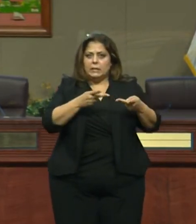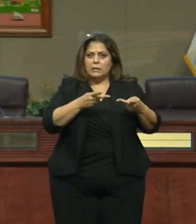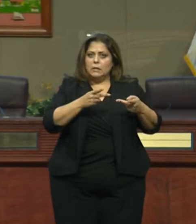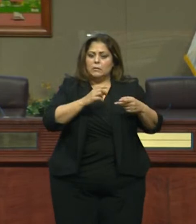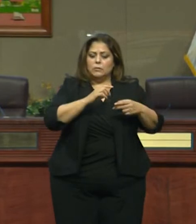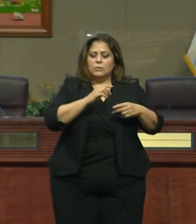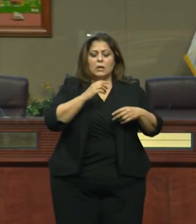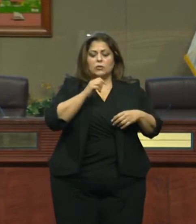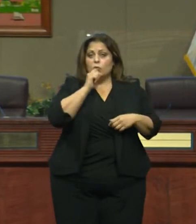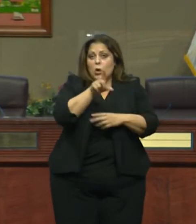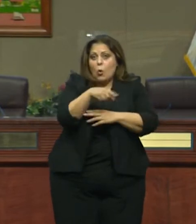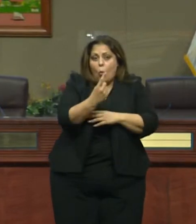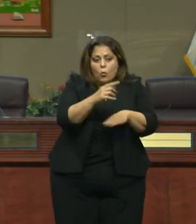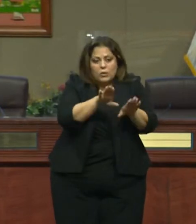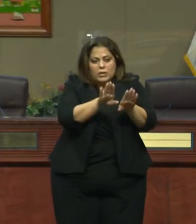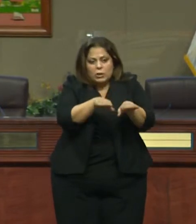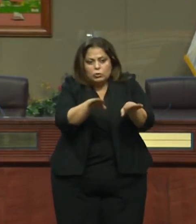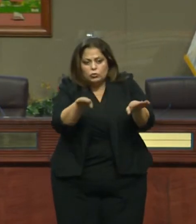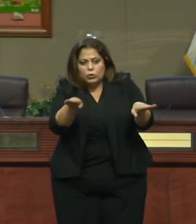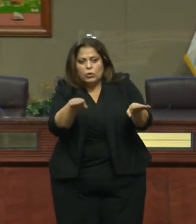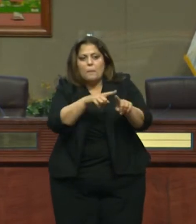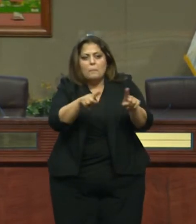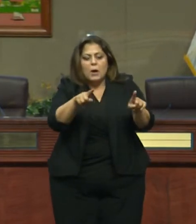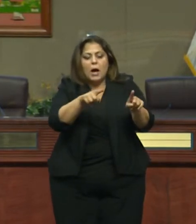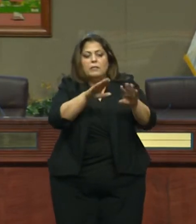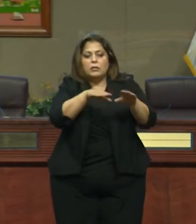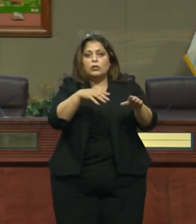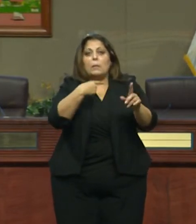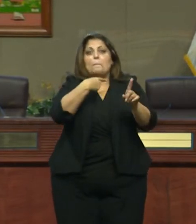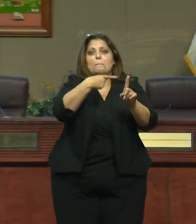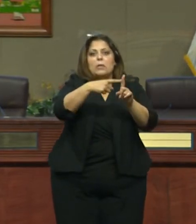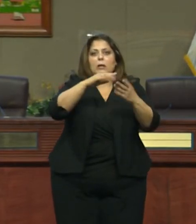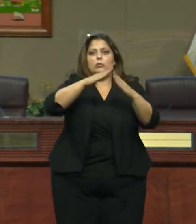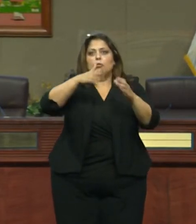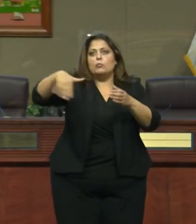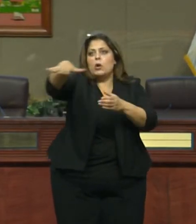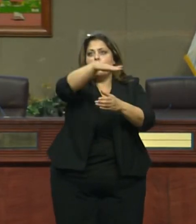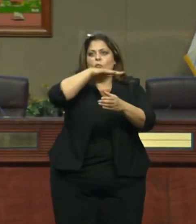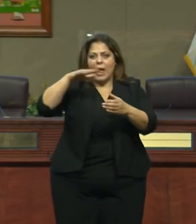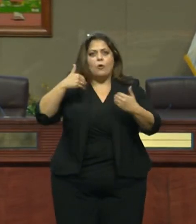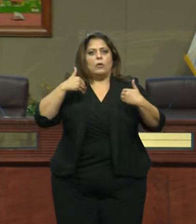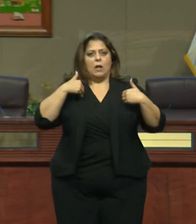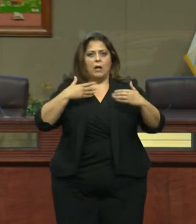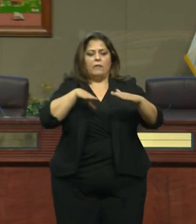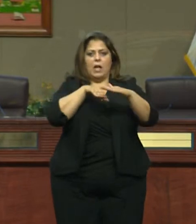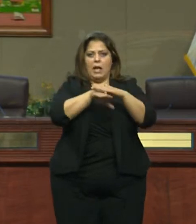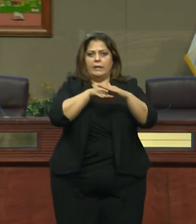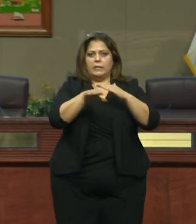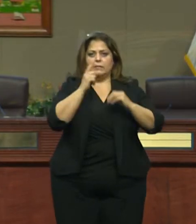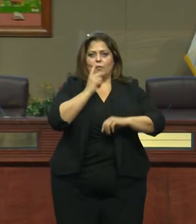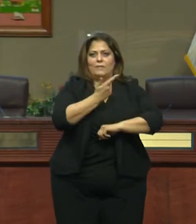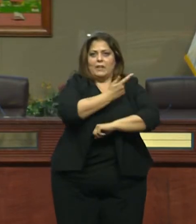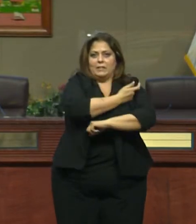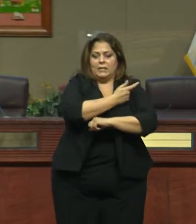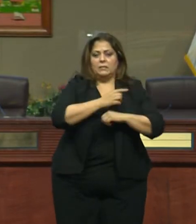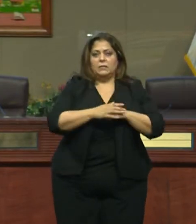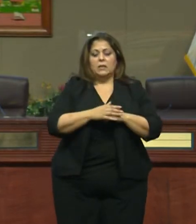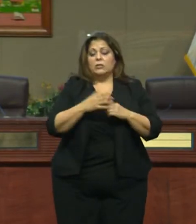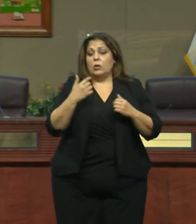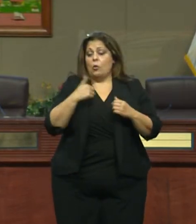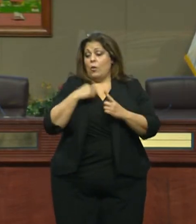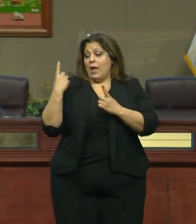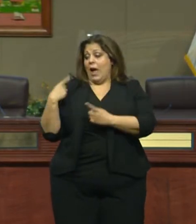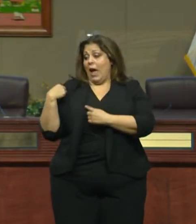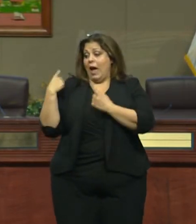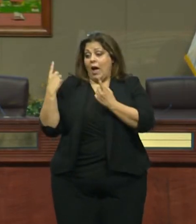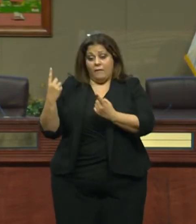the children, but the community surrounding those facilities also have access. So we'll do and have done whatever we need to